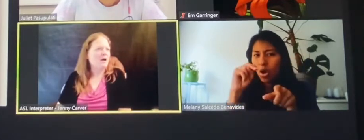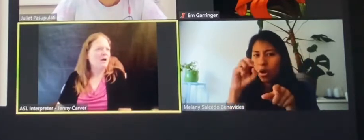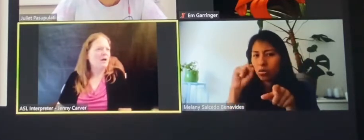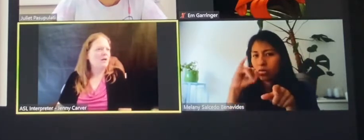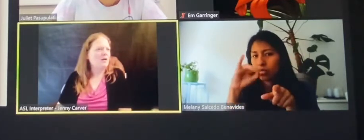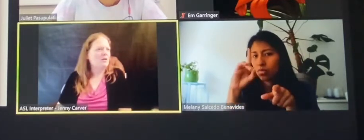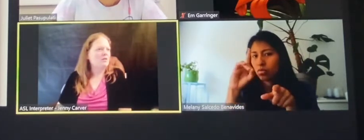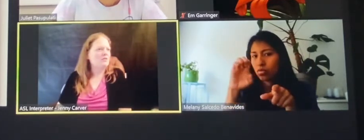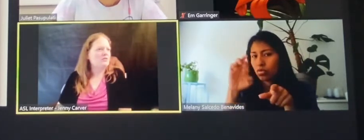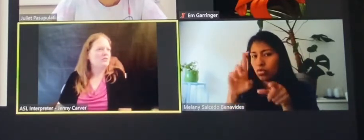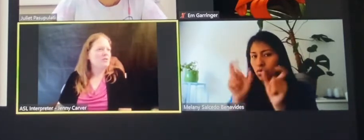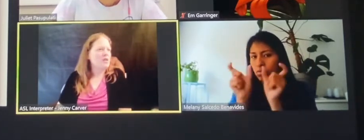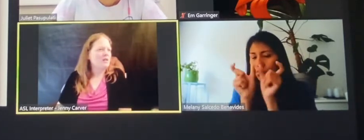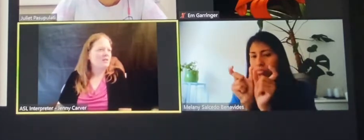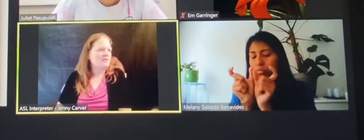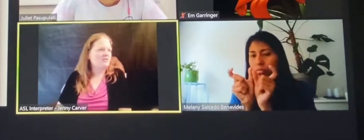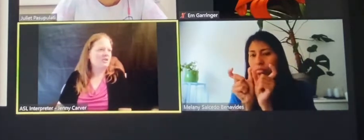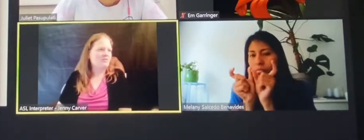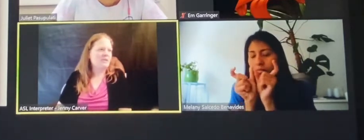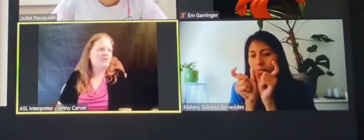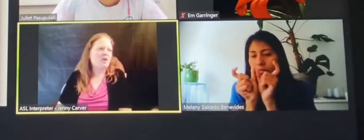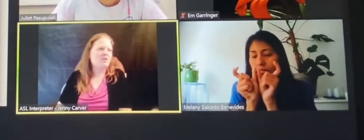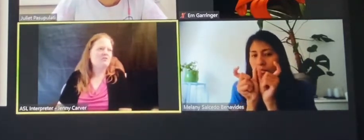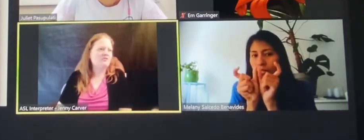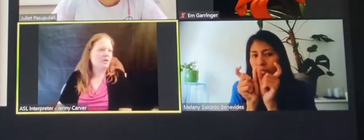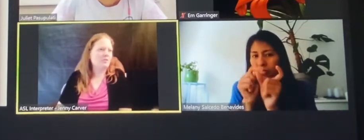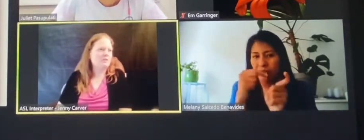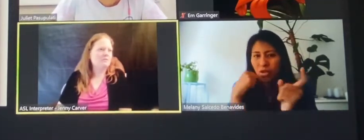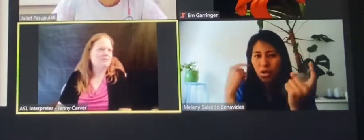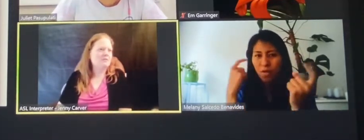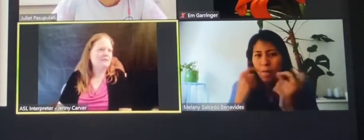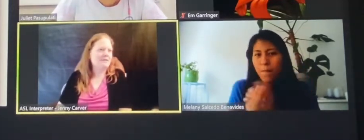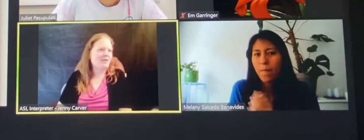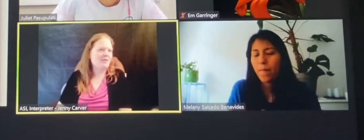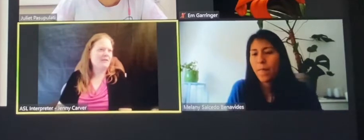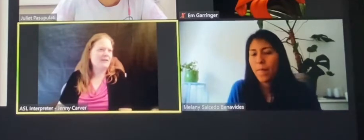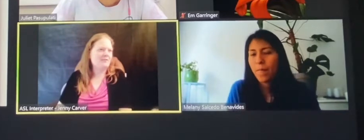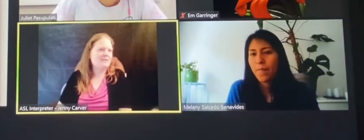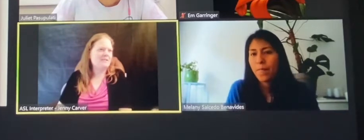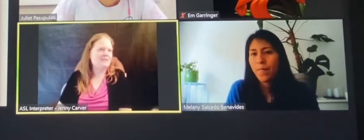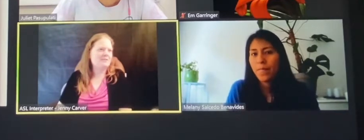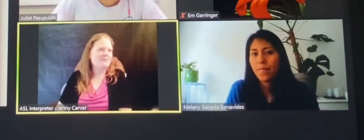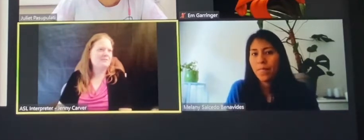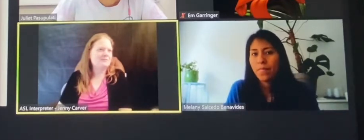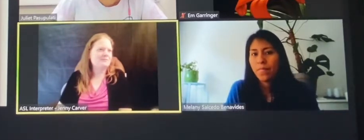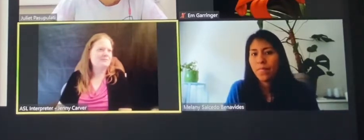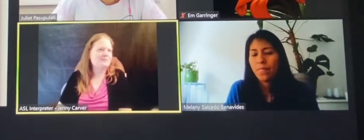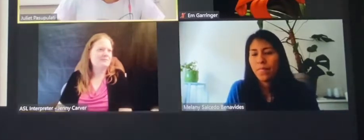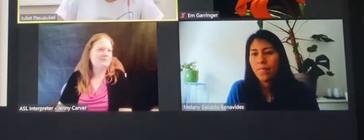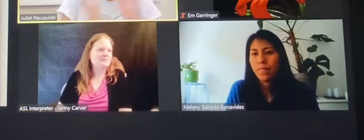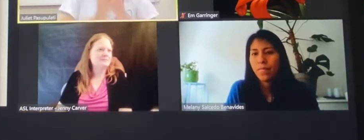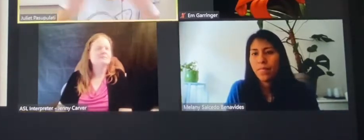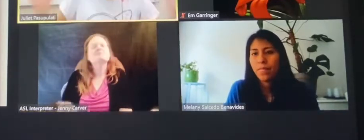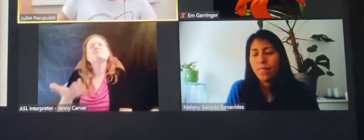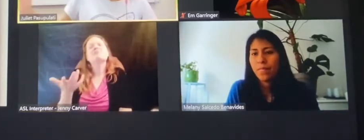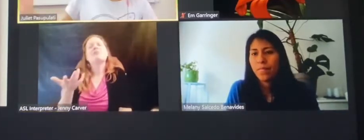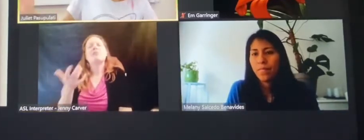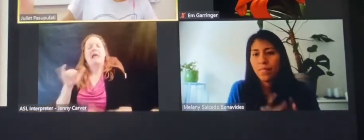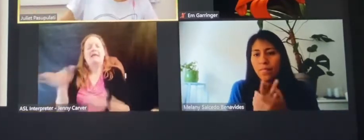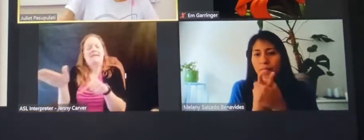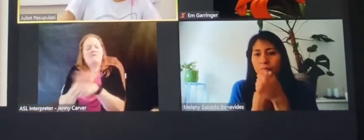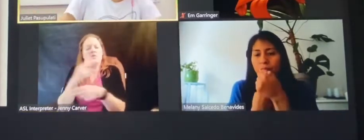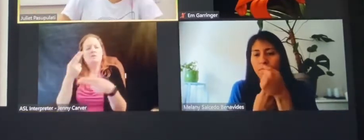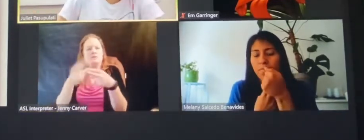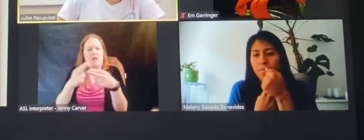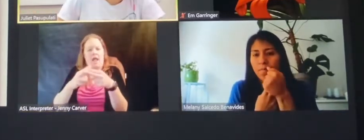So both Charles Darwin, both first and last name? Well, that's just his full